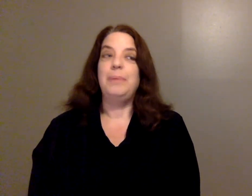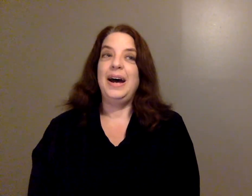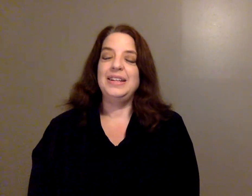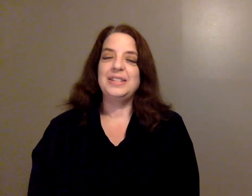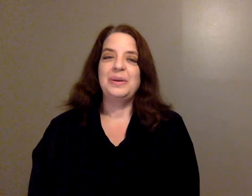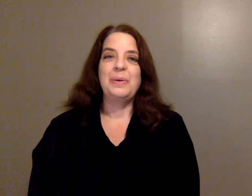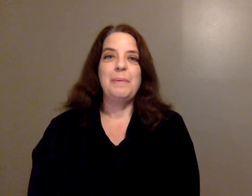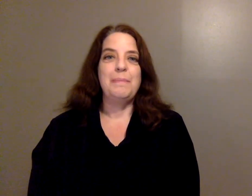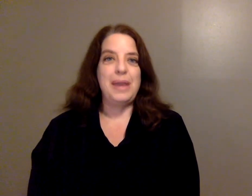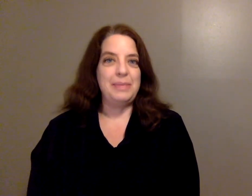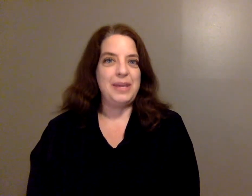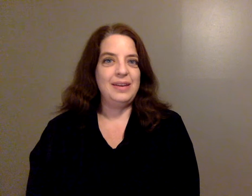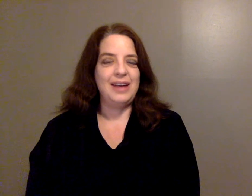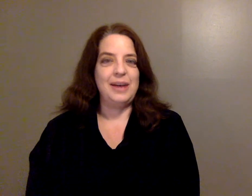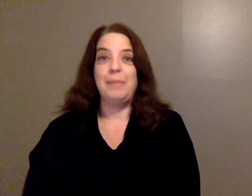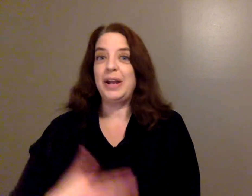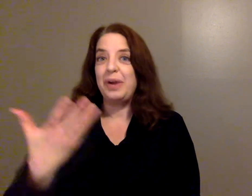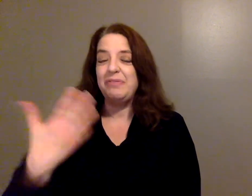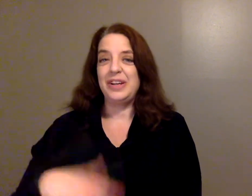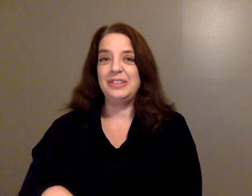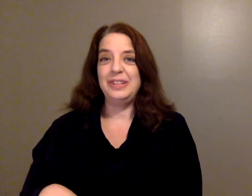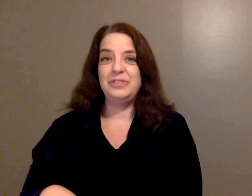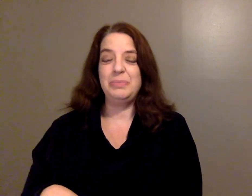But maybe my grandfather lived to be